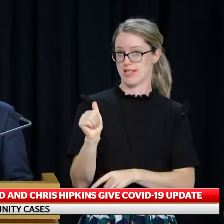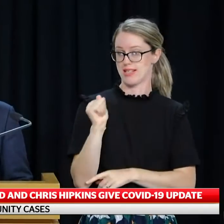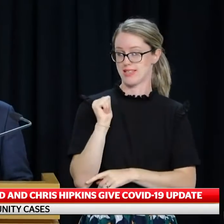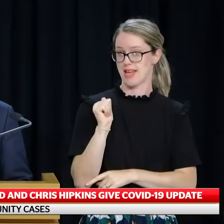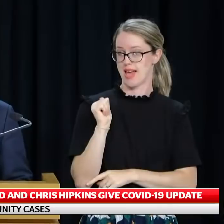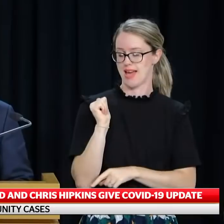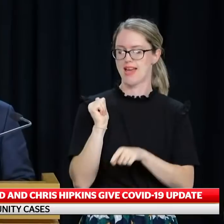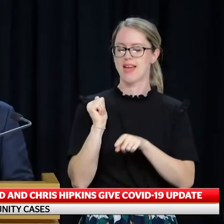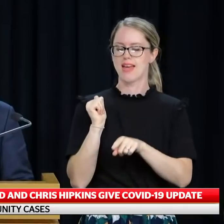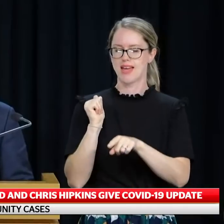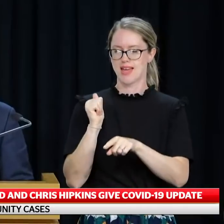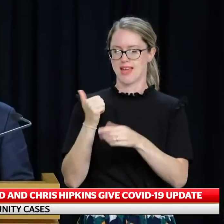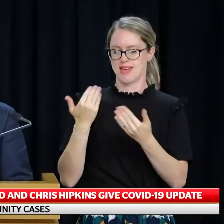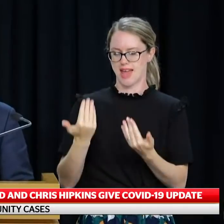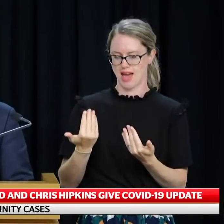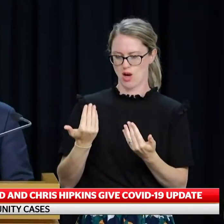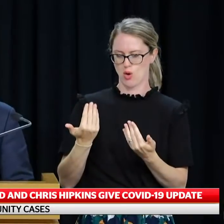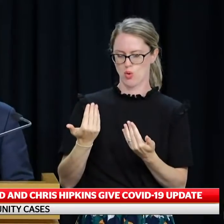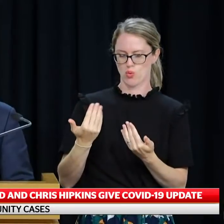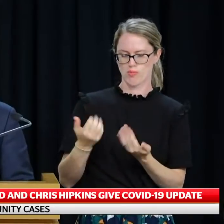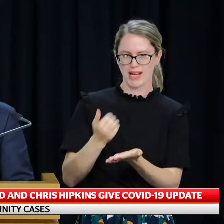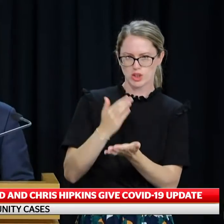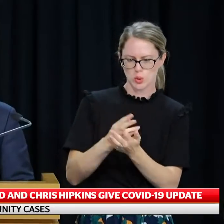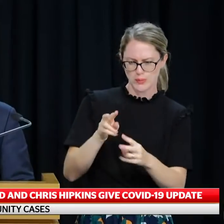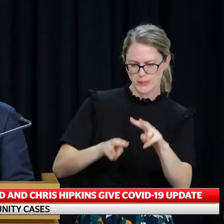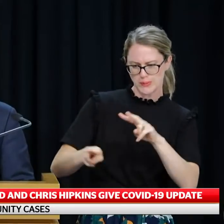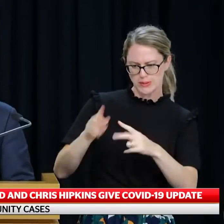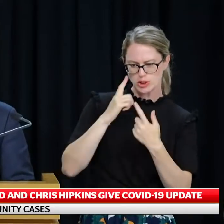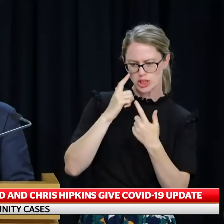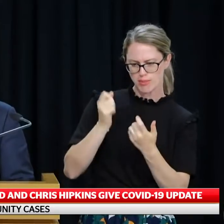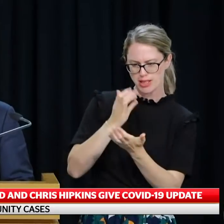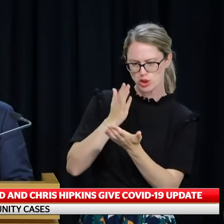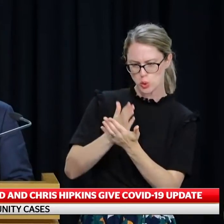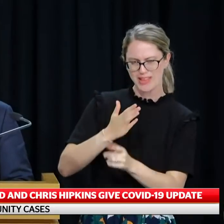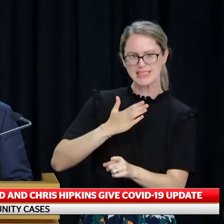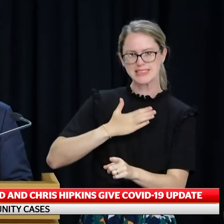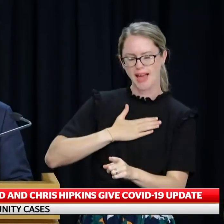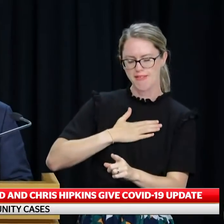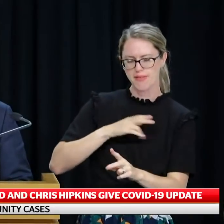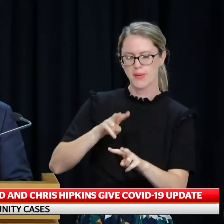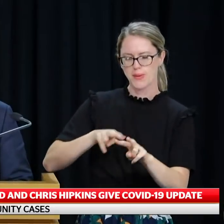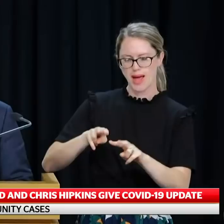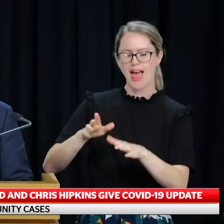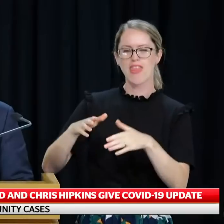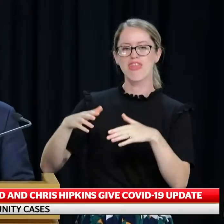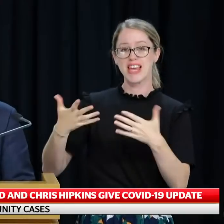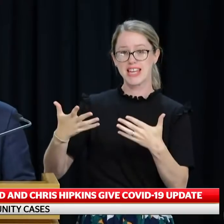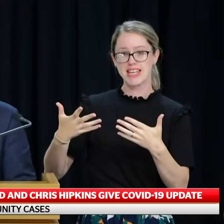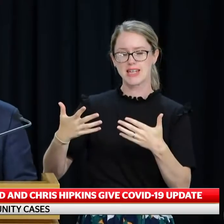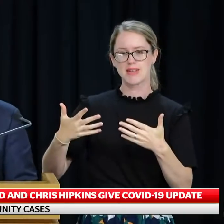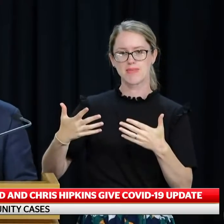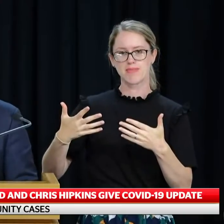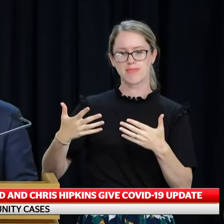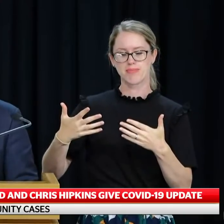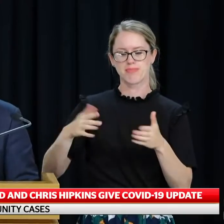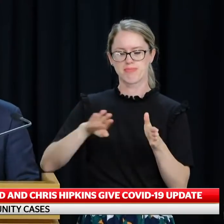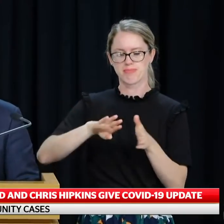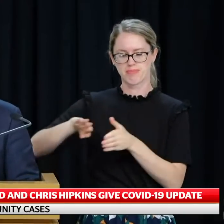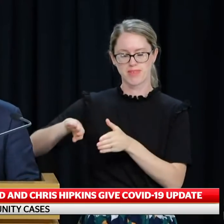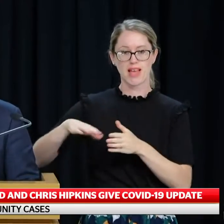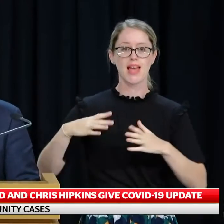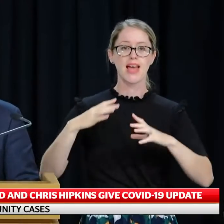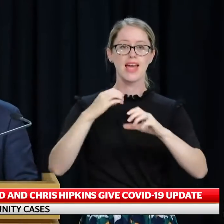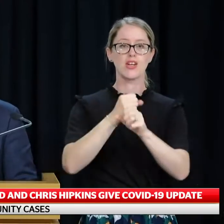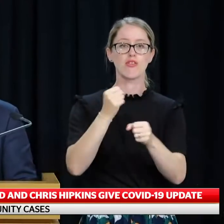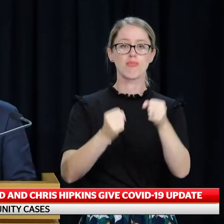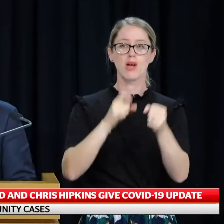as with the first shipment, they are now undergoing quality assurance and checks by MedSafe. By the end of March, we're due to receive a